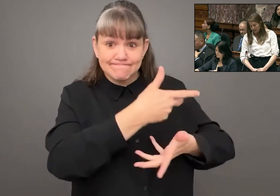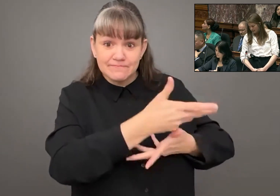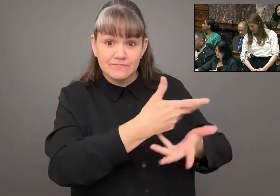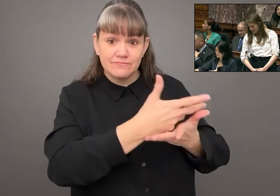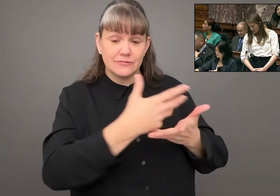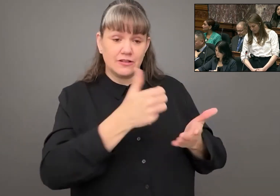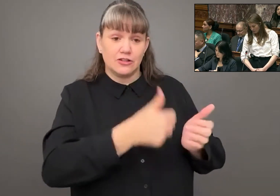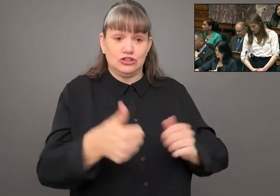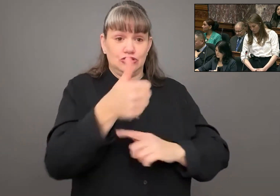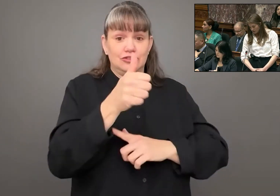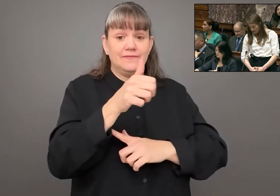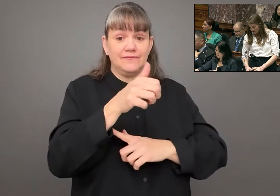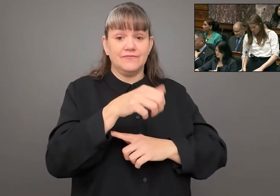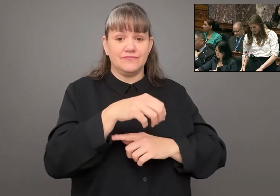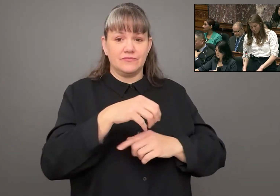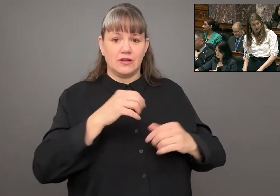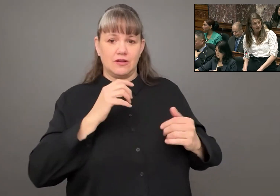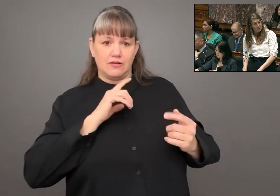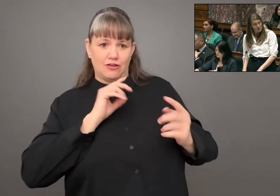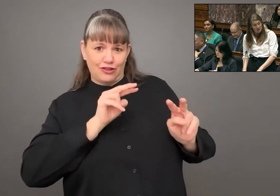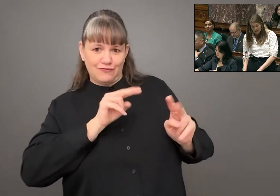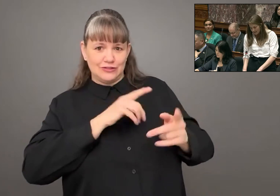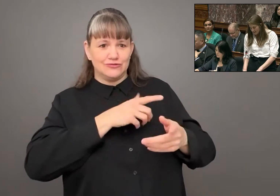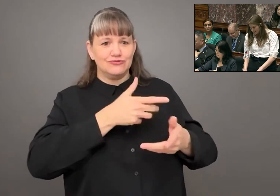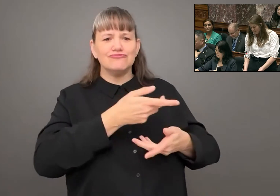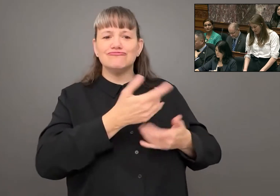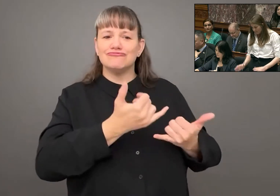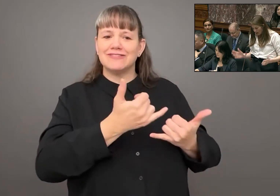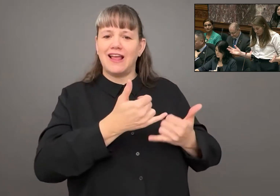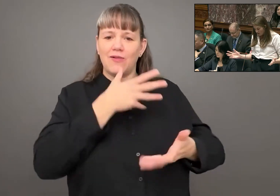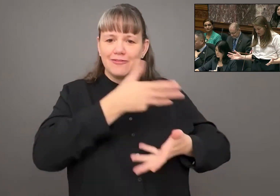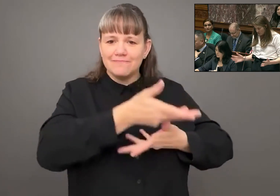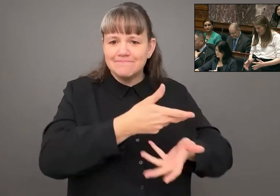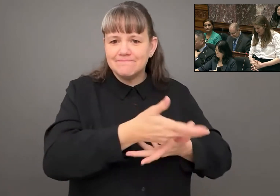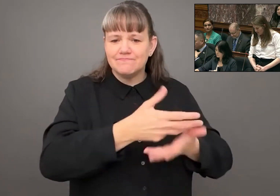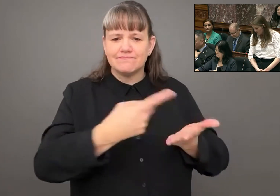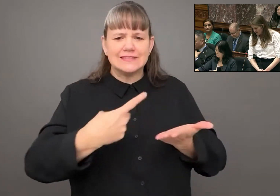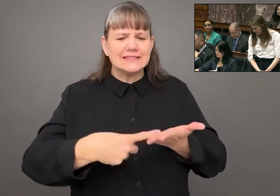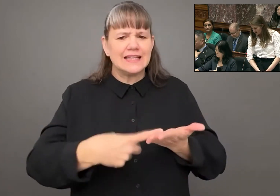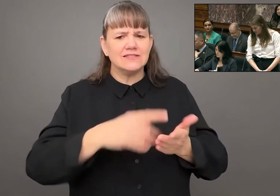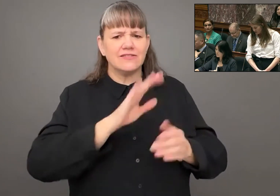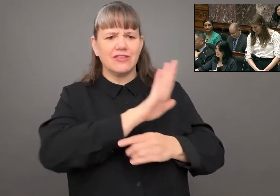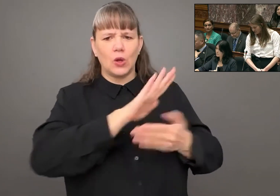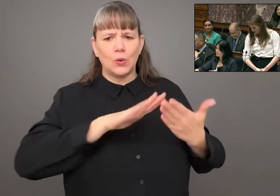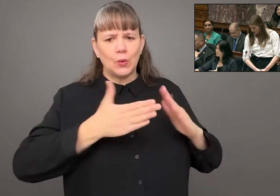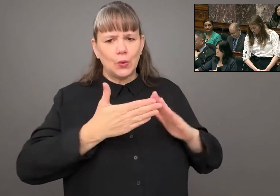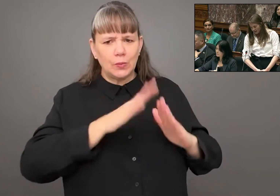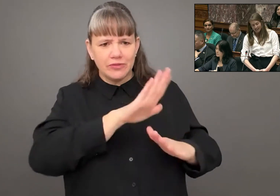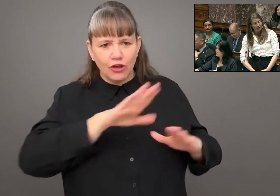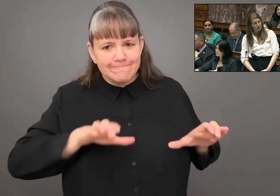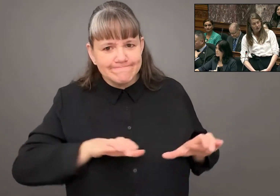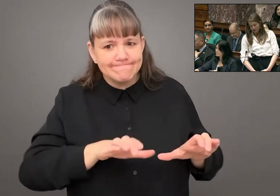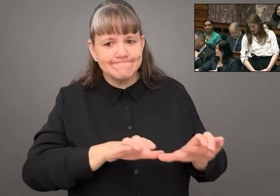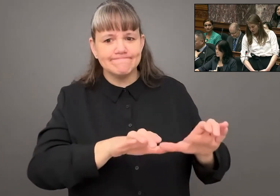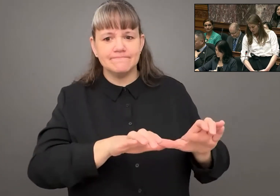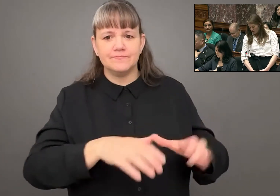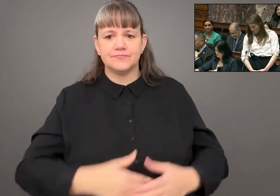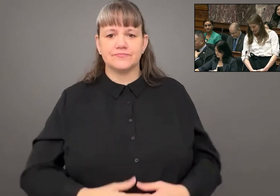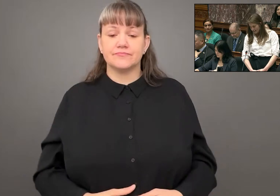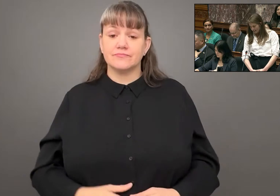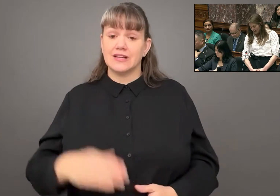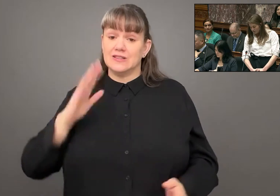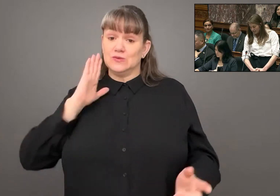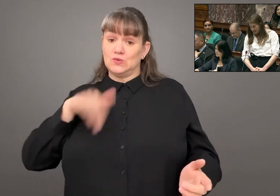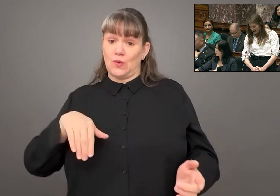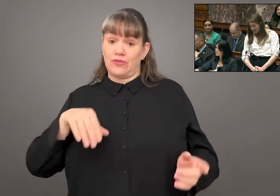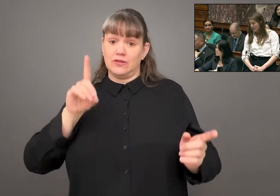to discuss the important work they're doing for their community. I will also note that Doig River First Nation Chief and Council are also